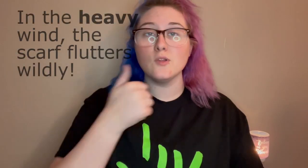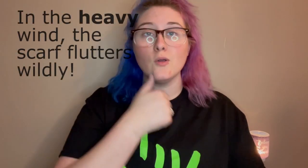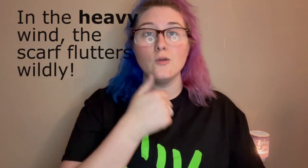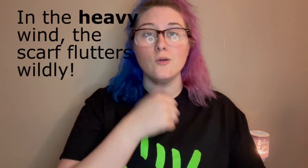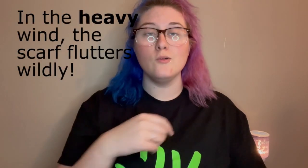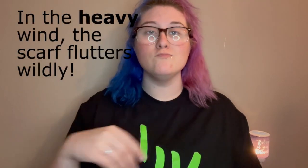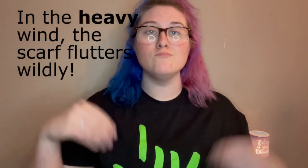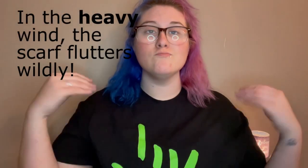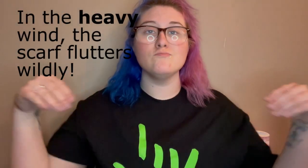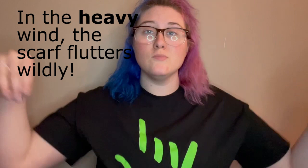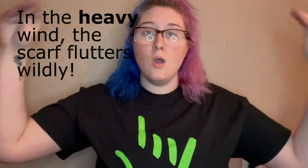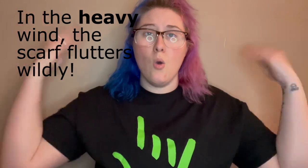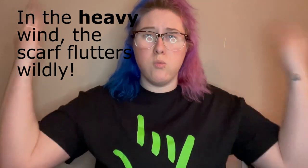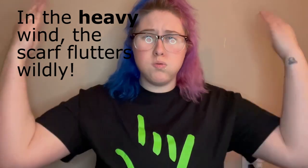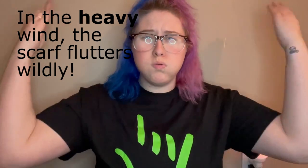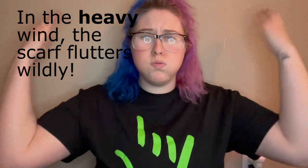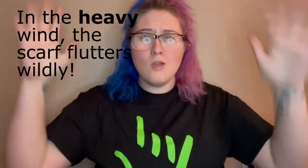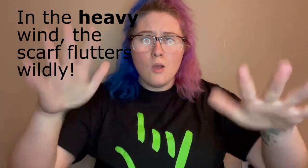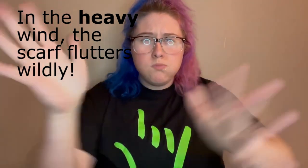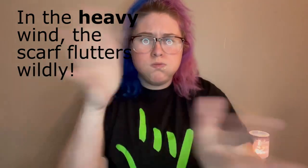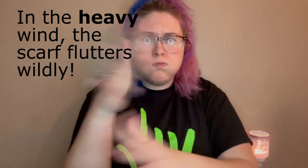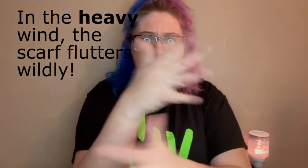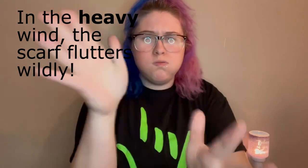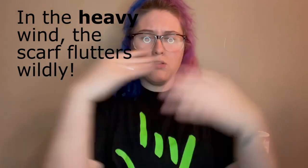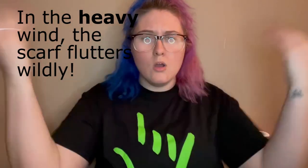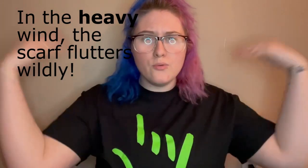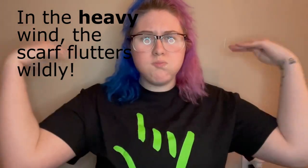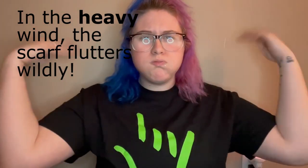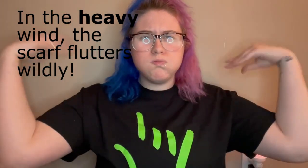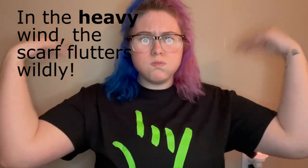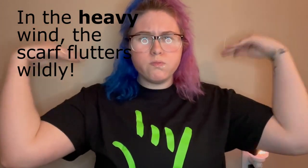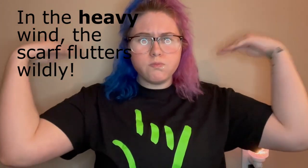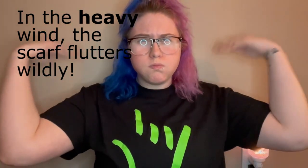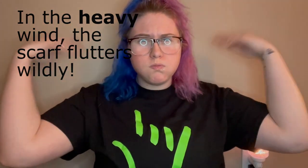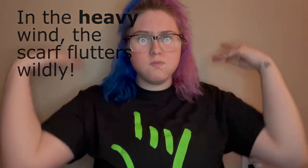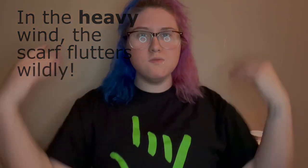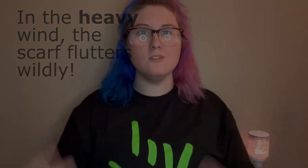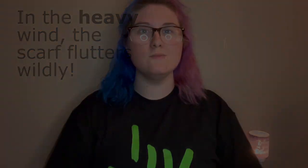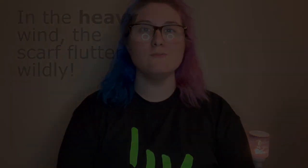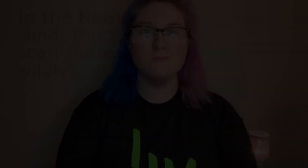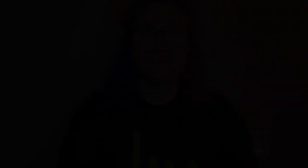a small girl holds on onto a scarf that is billowing furiously in the heavy wind